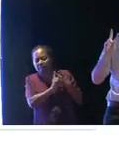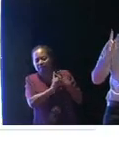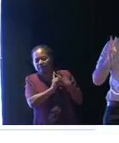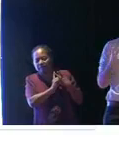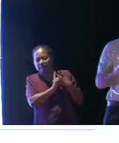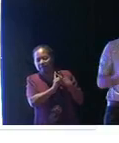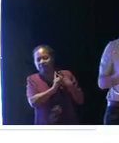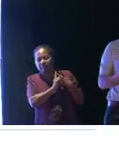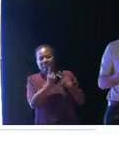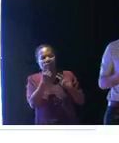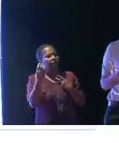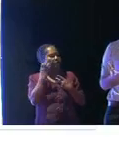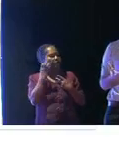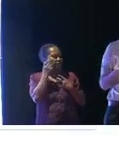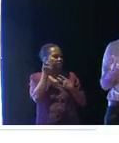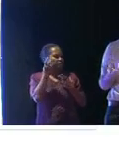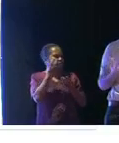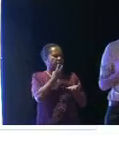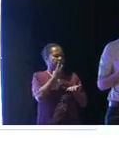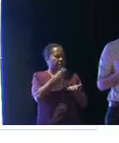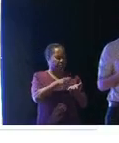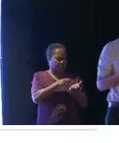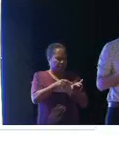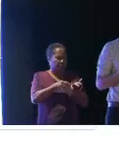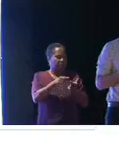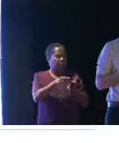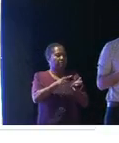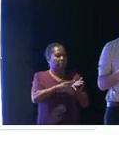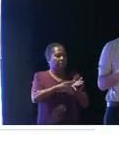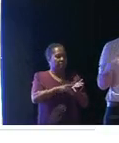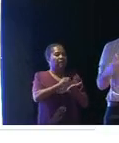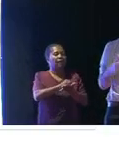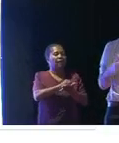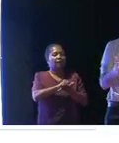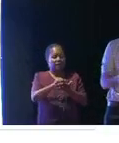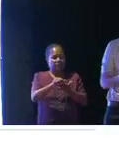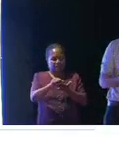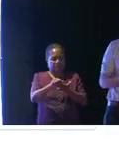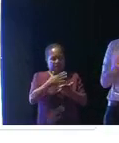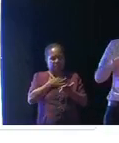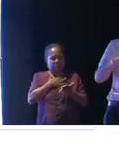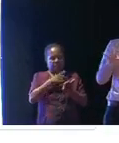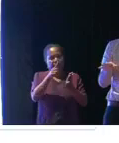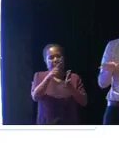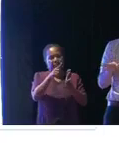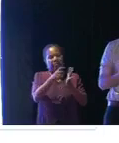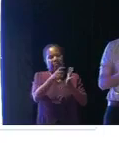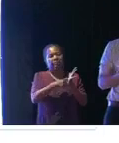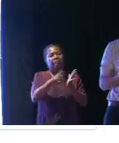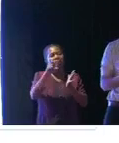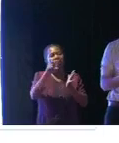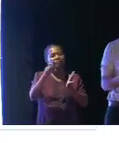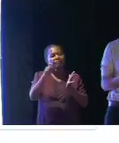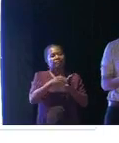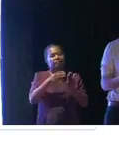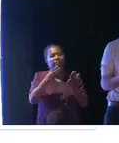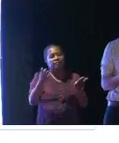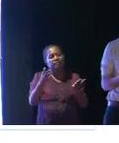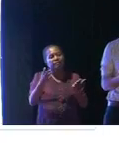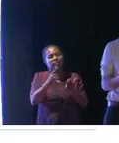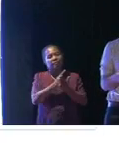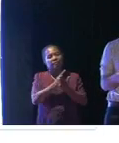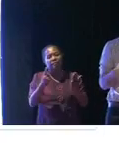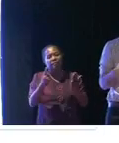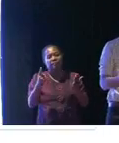is once you have registered a TIN, we need your TIN number, okay? So MyIRC, for the moment, is only available